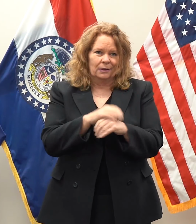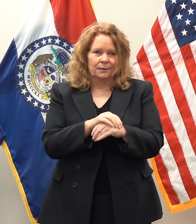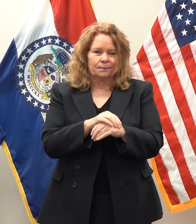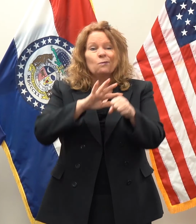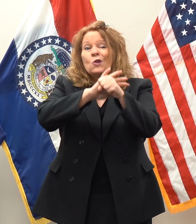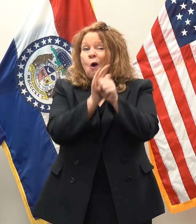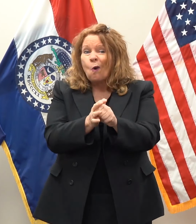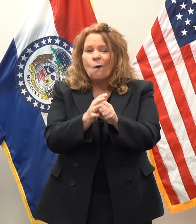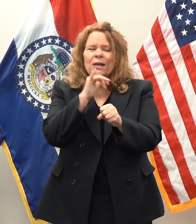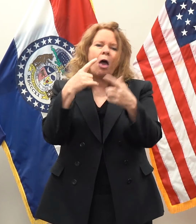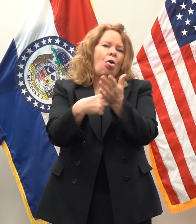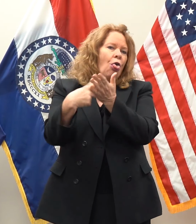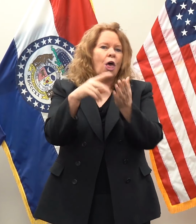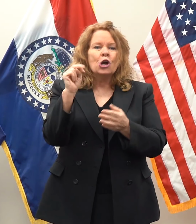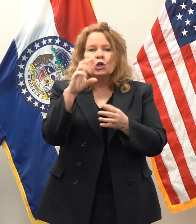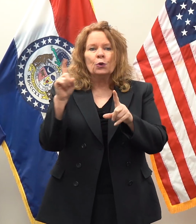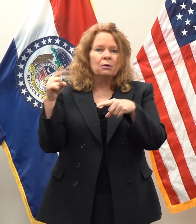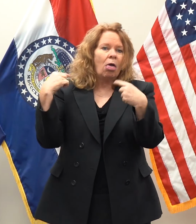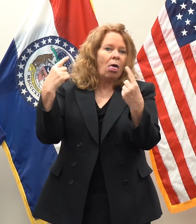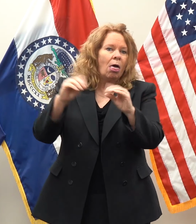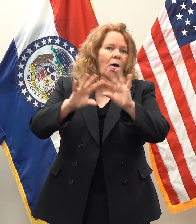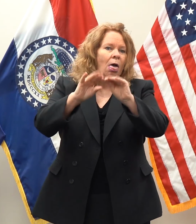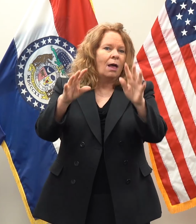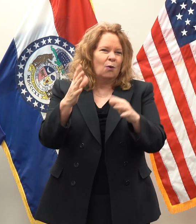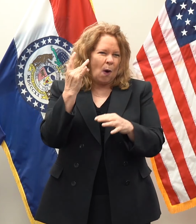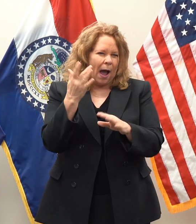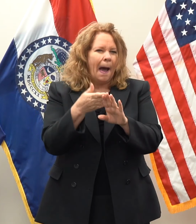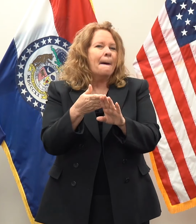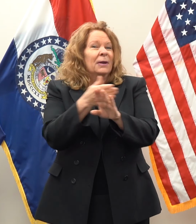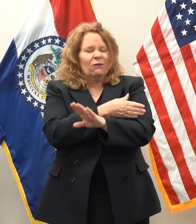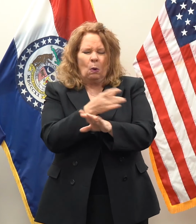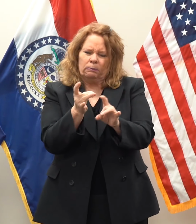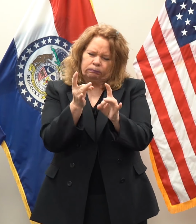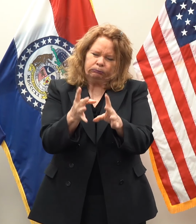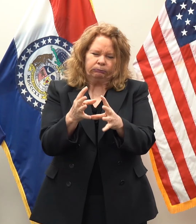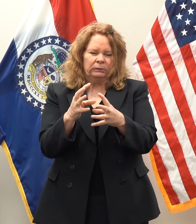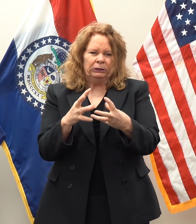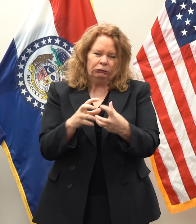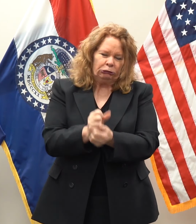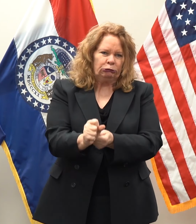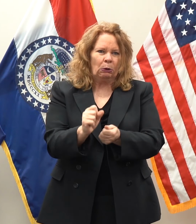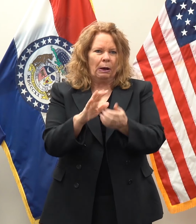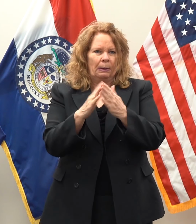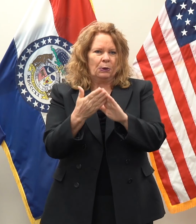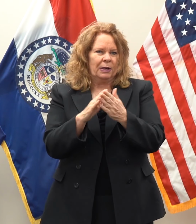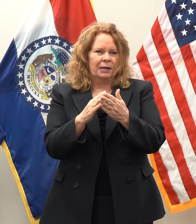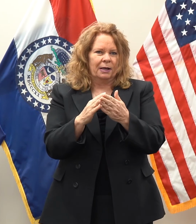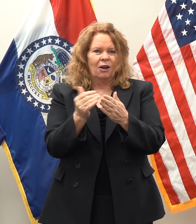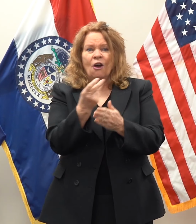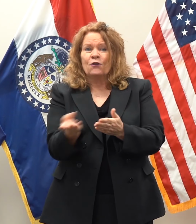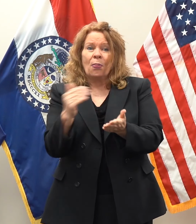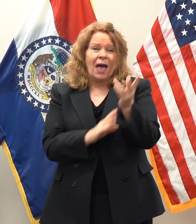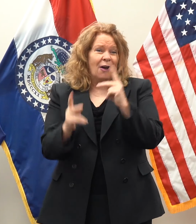as much as it was in the better part of the past 2 years when it held a tight grip on our community and sent thousands to the hospital and took